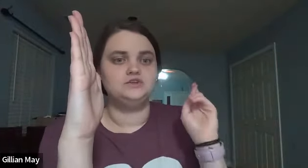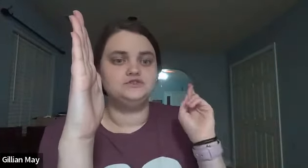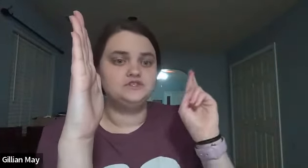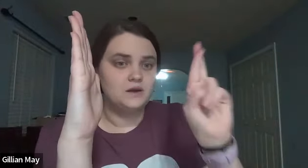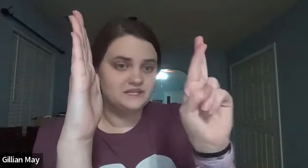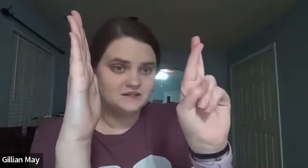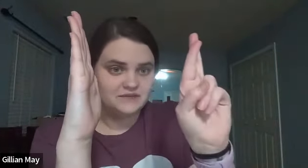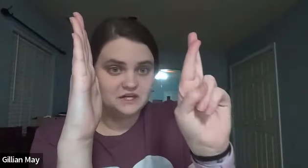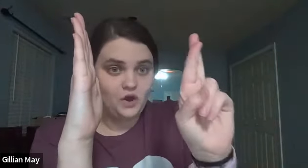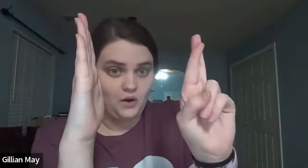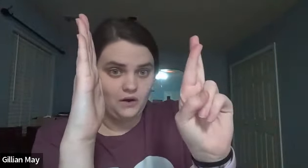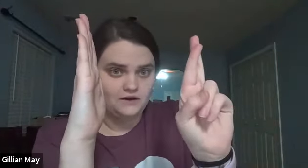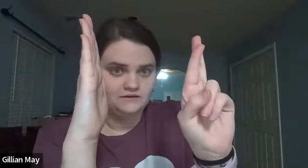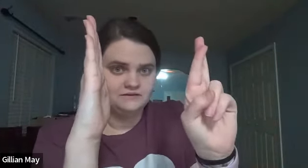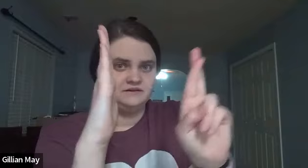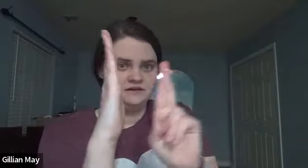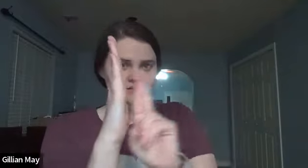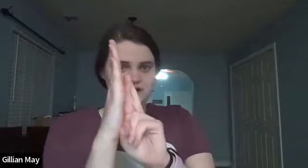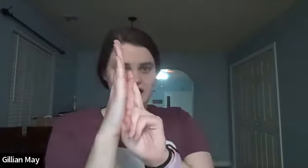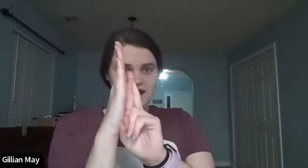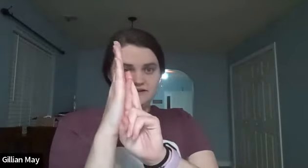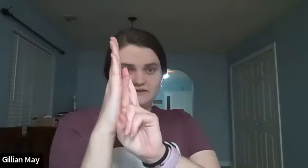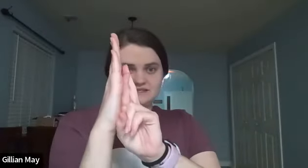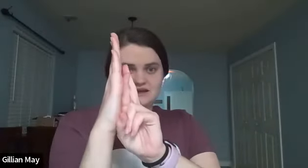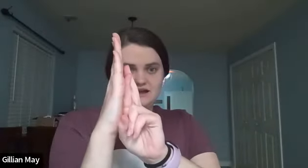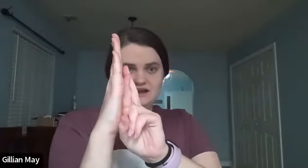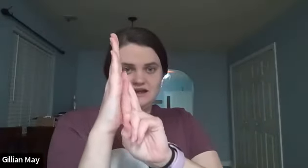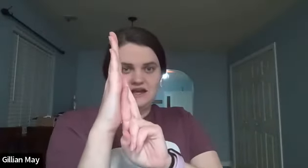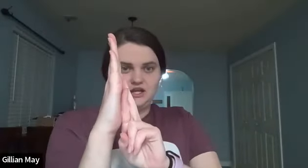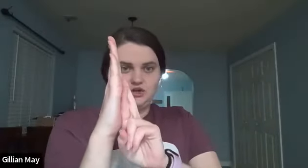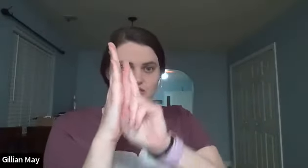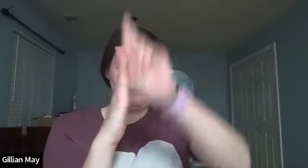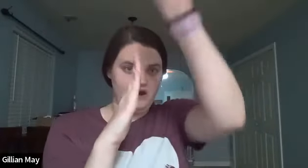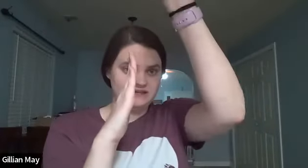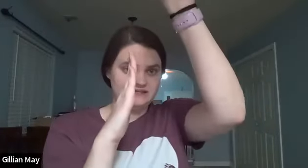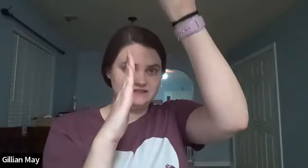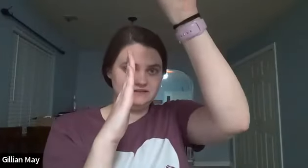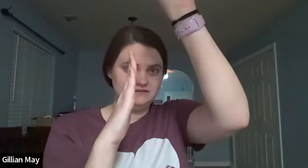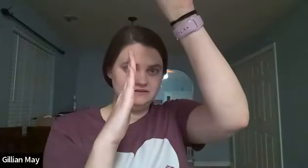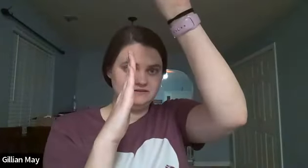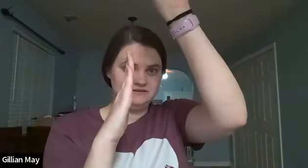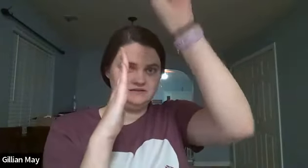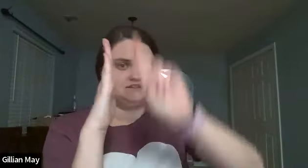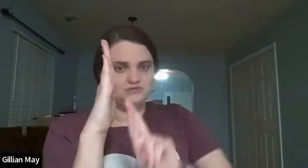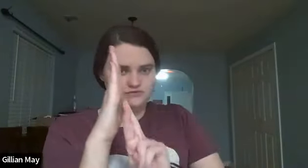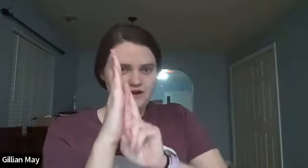Your dominant's going to be in an R. You're going to have it on the side and you go rocket. So